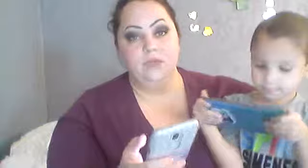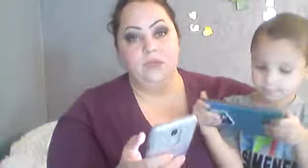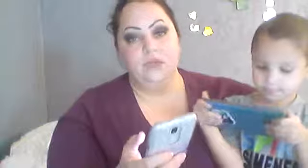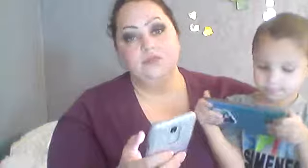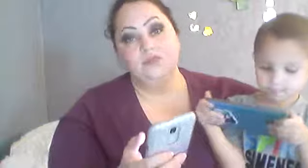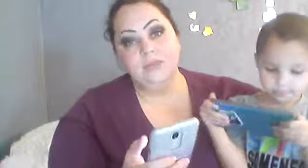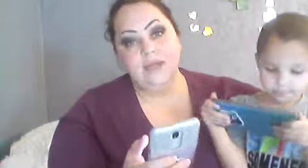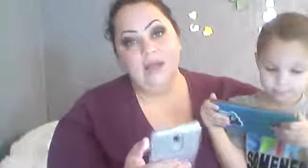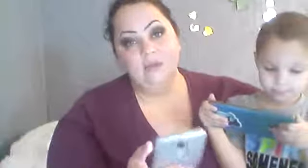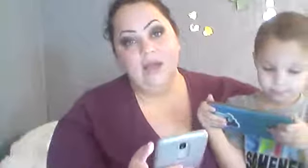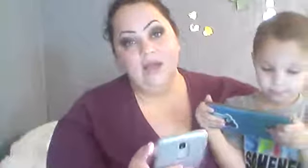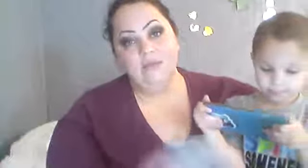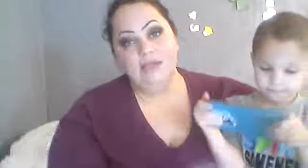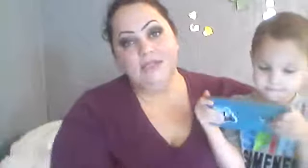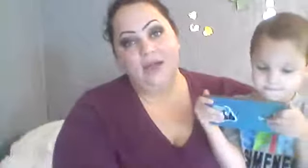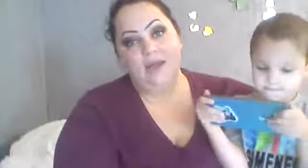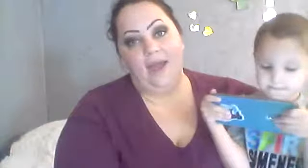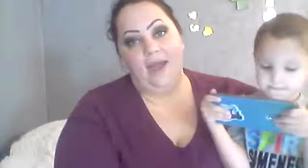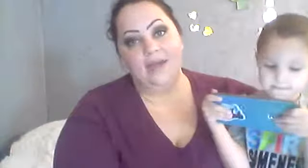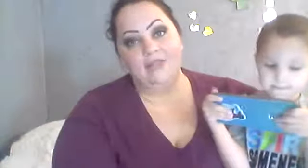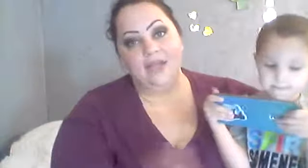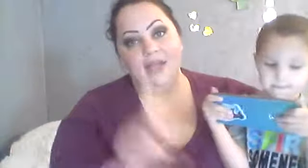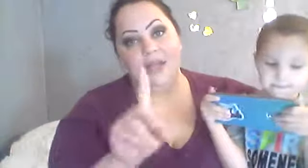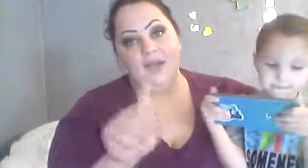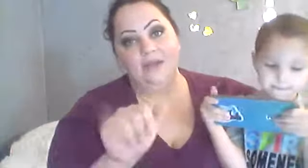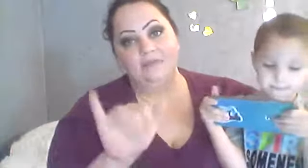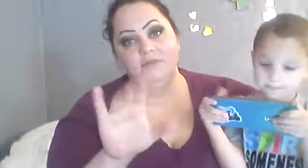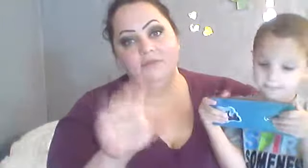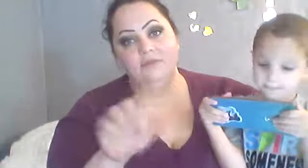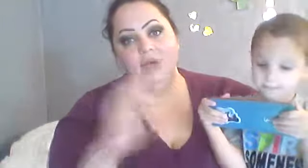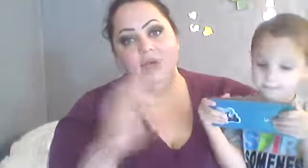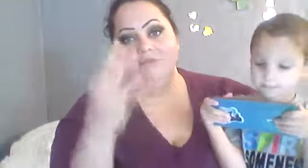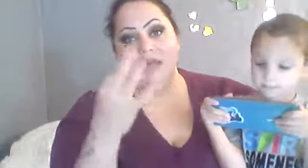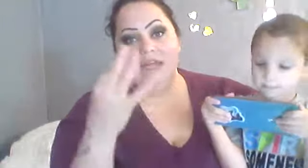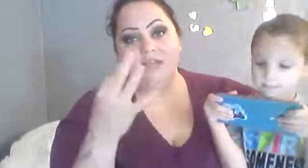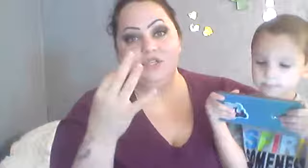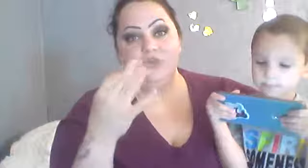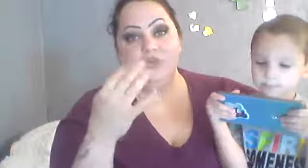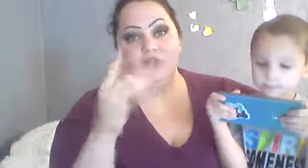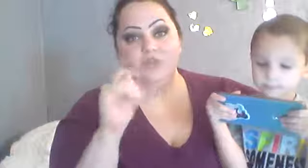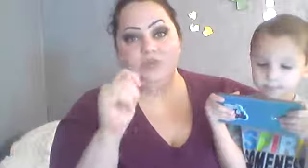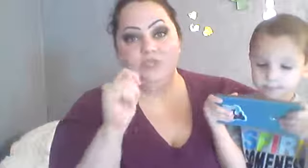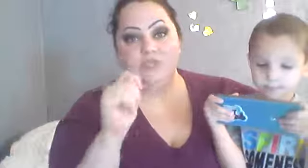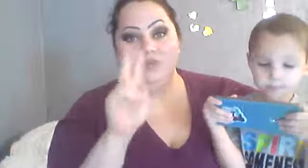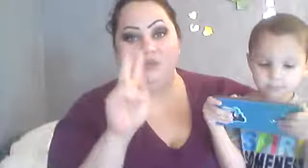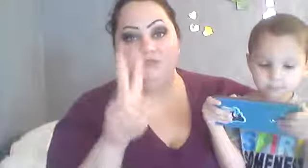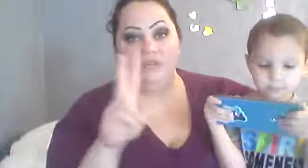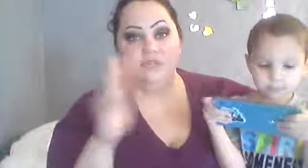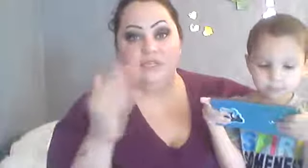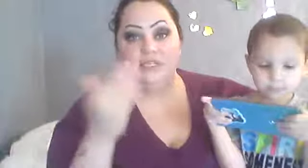So normally I would have my son at daycare on Fridays so we can do these tutoring videos